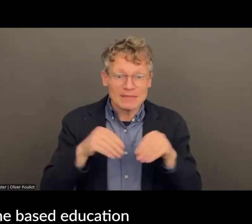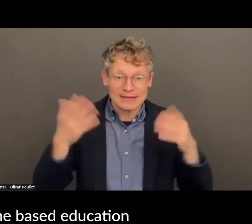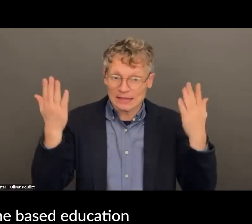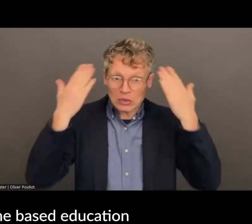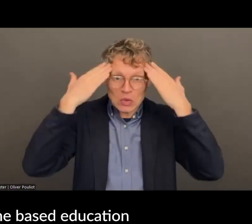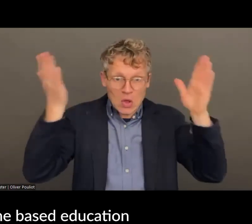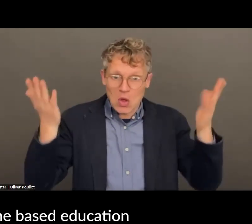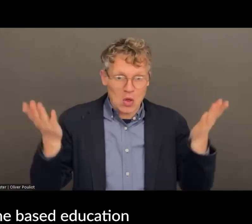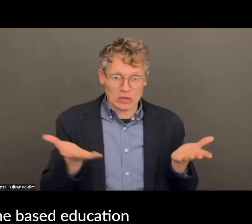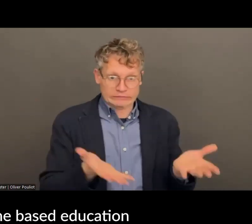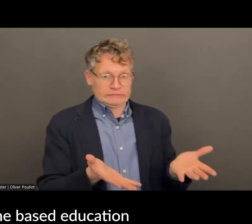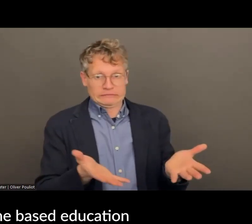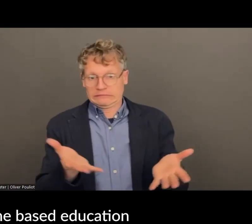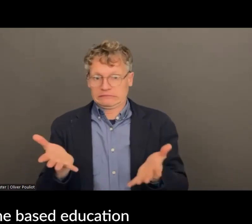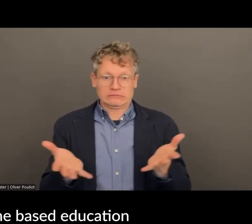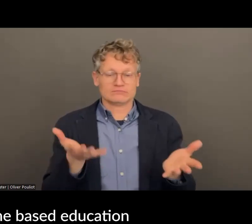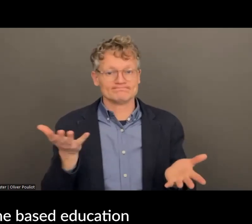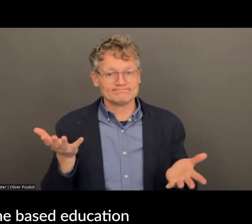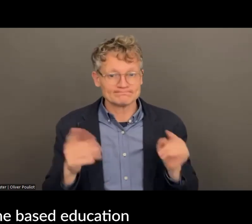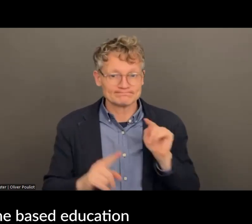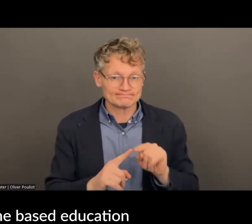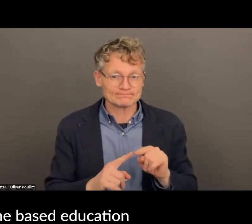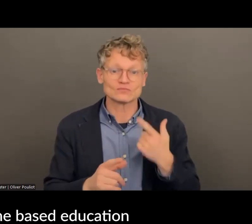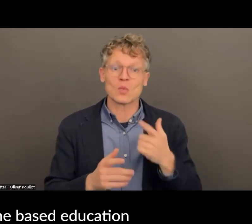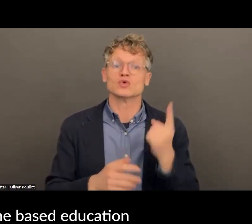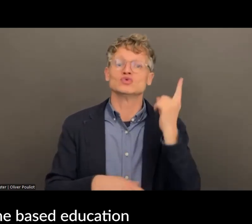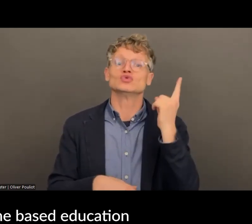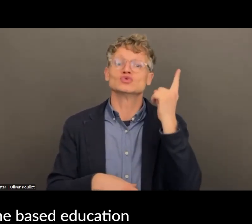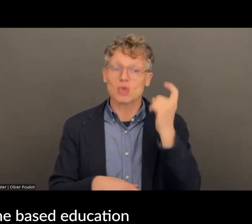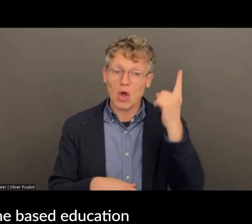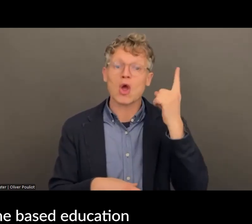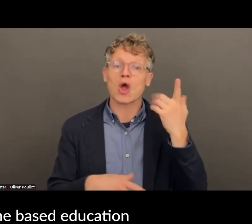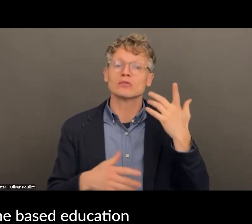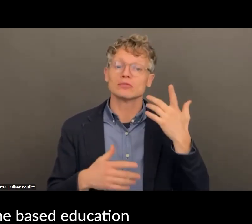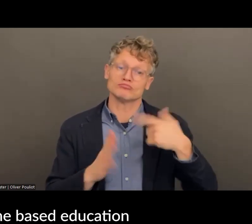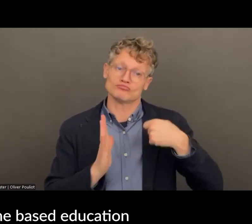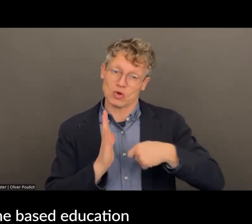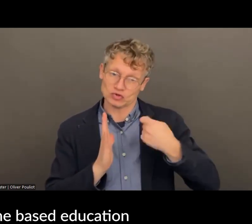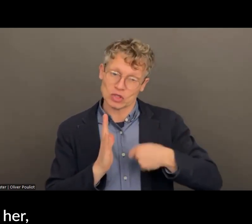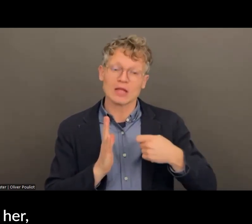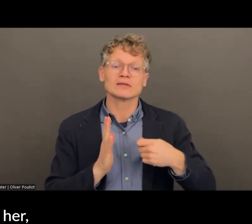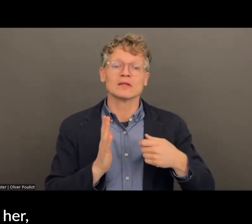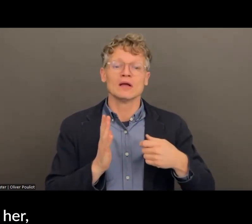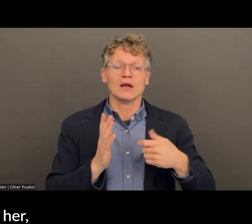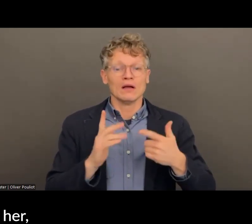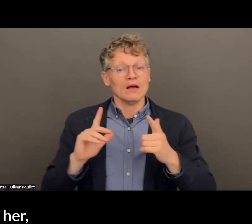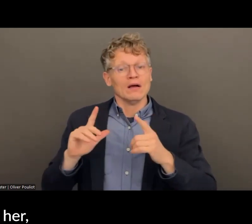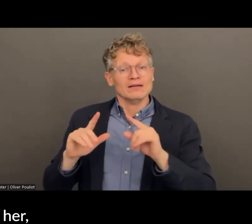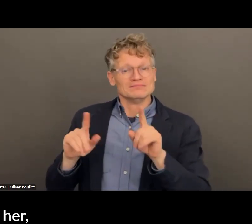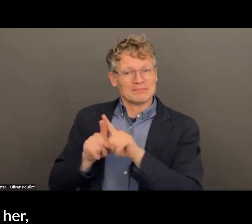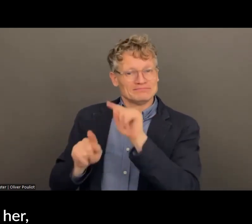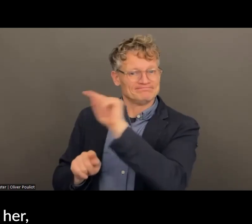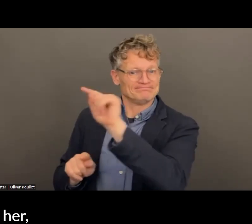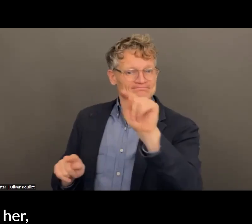required. So when we started a home-based education program, so our itinerant teachers, they visited